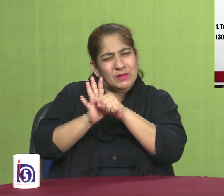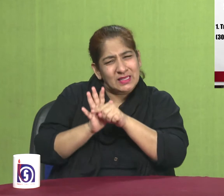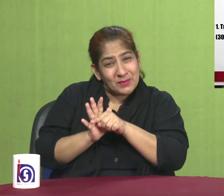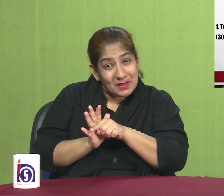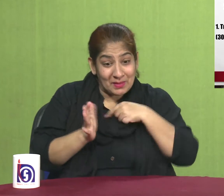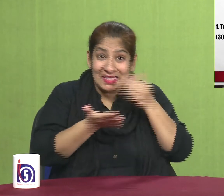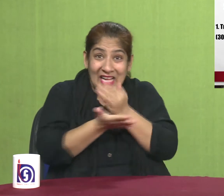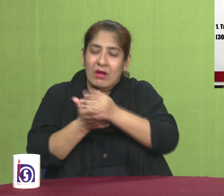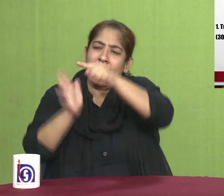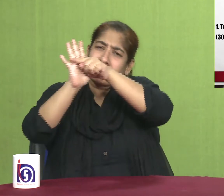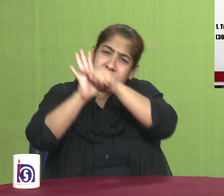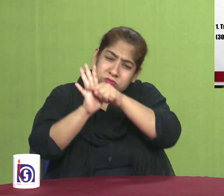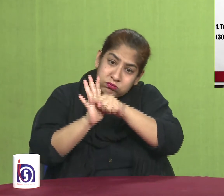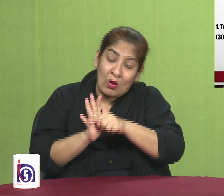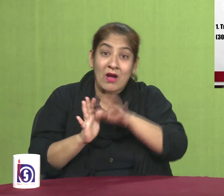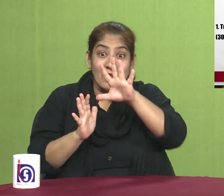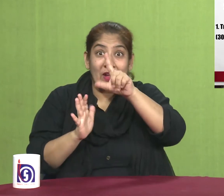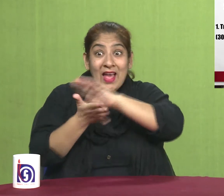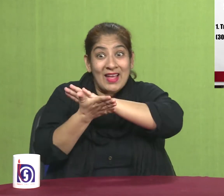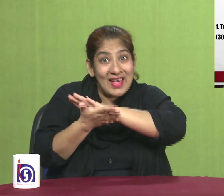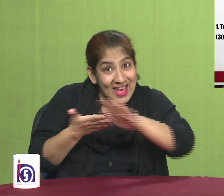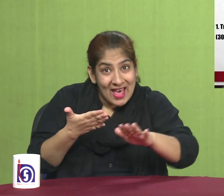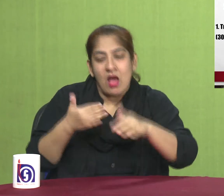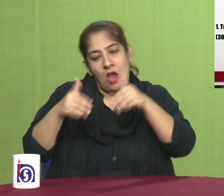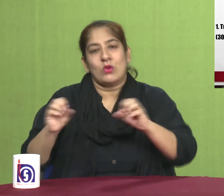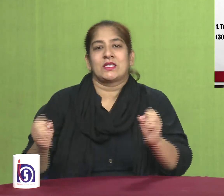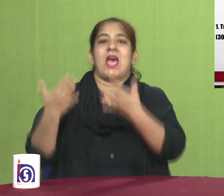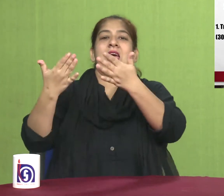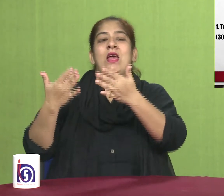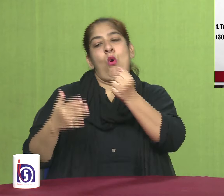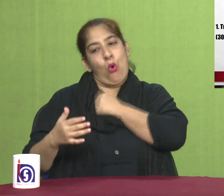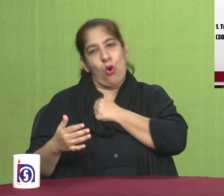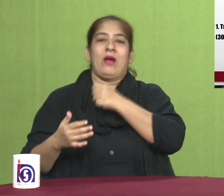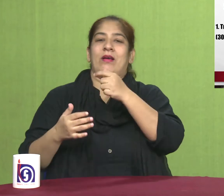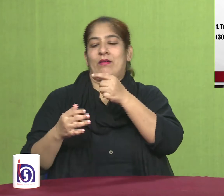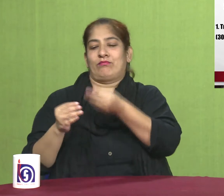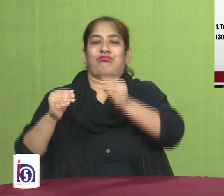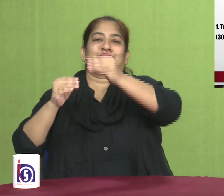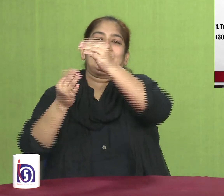So that is a kind of minus credit would be kept in my account under my name.